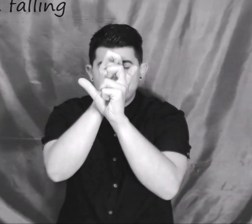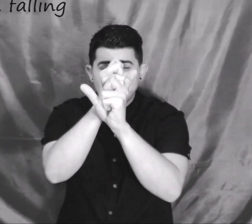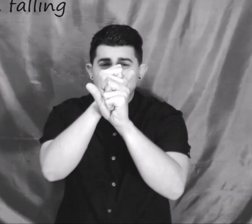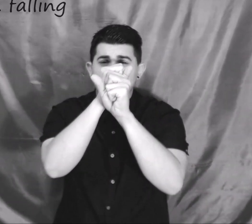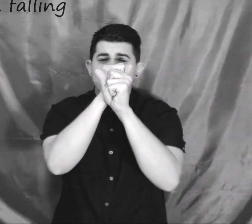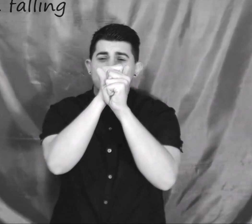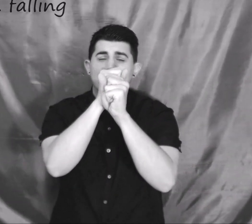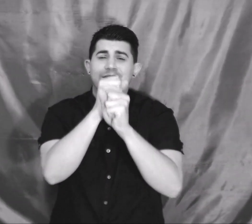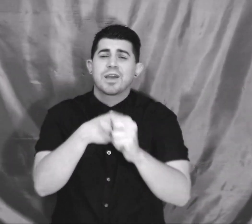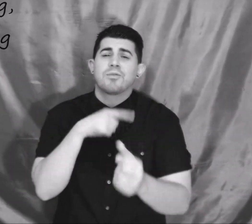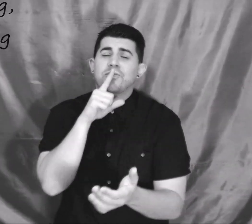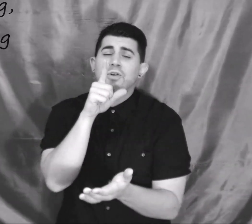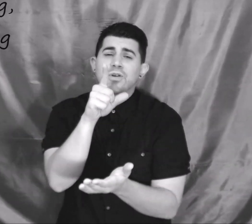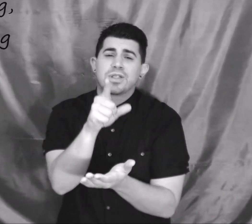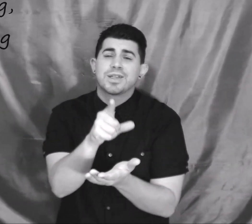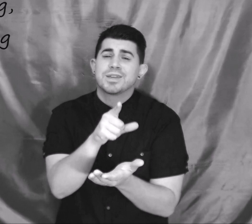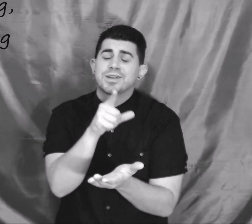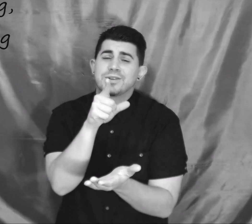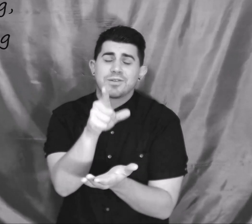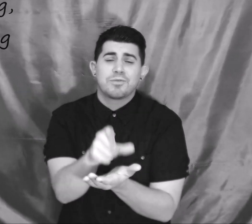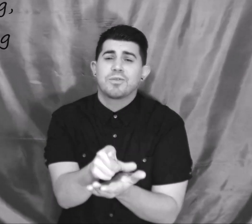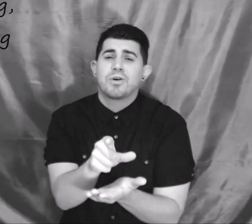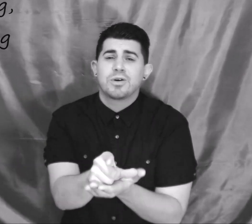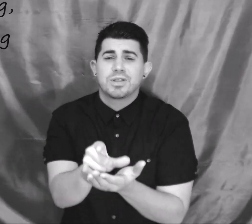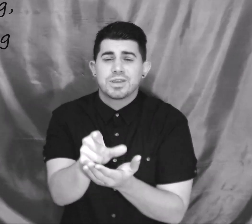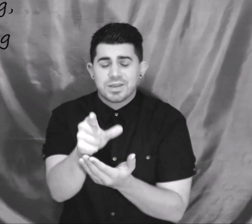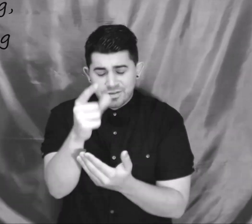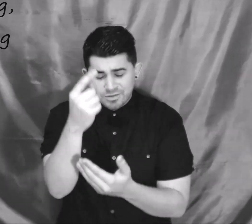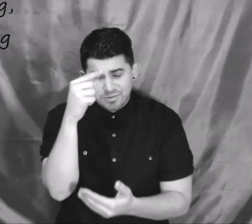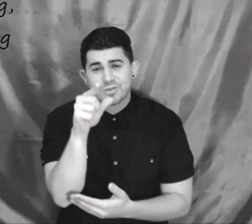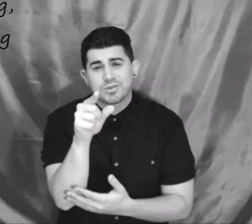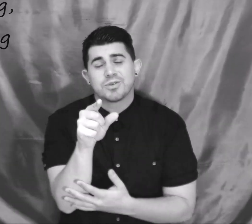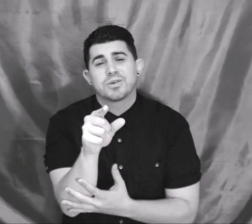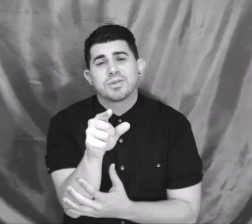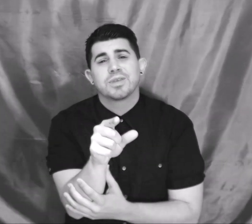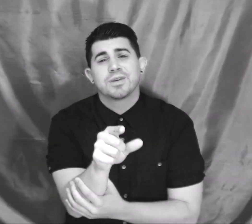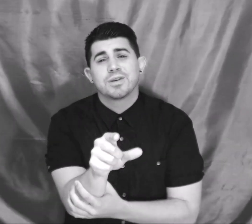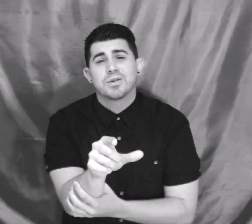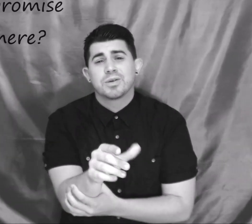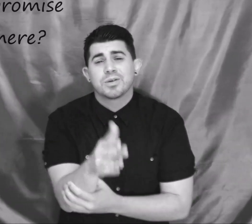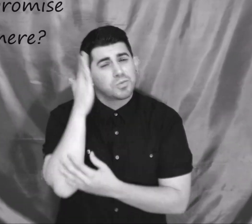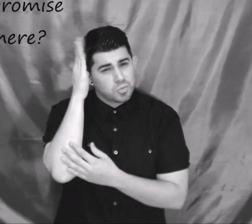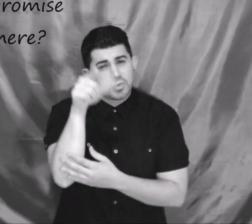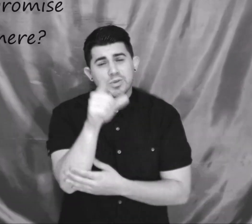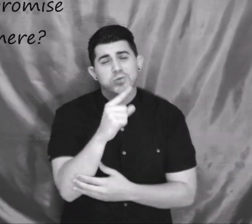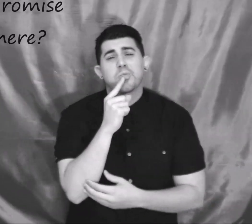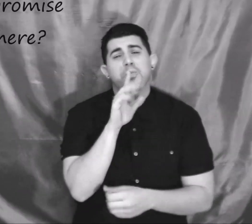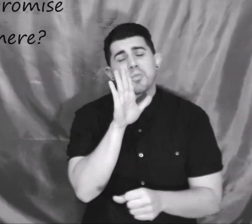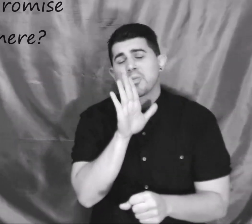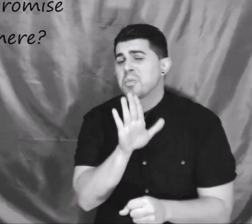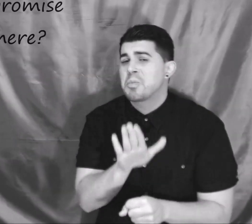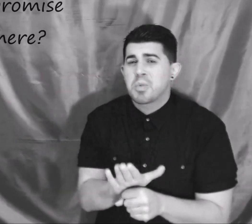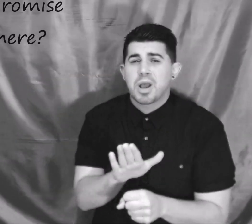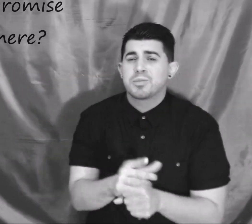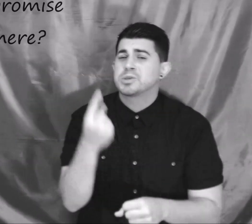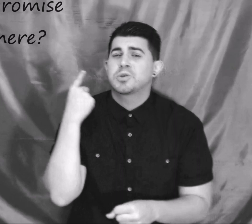falling, I'm falling, I'm falling. Will you promise to be